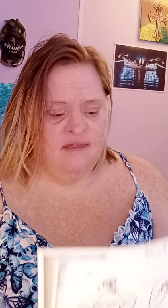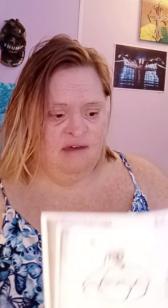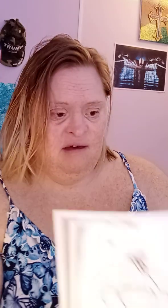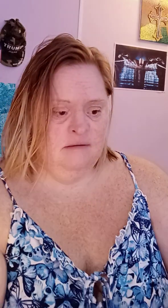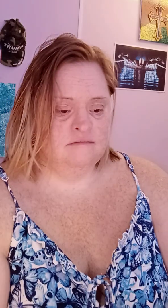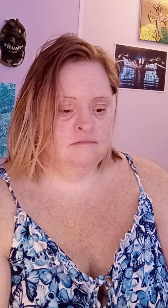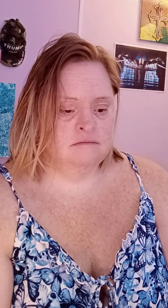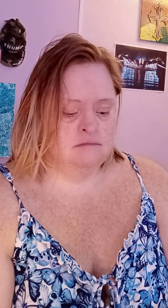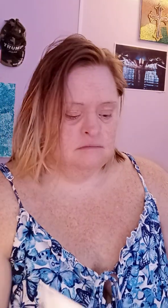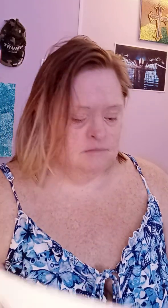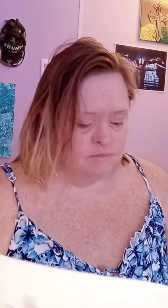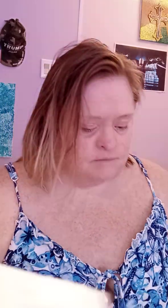anything.